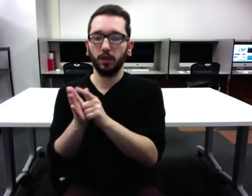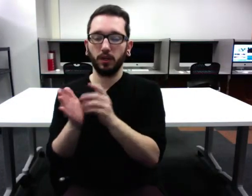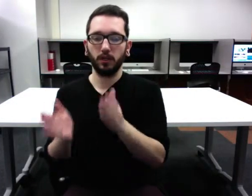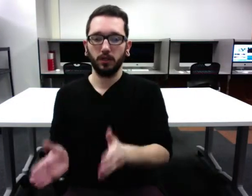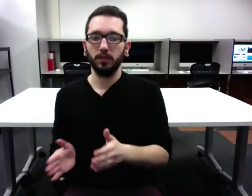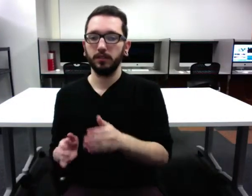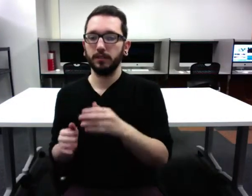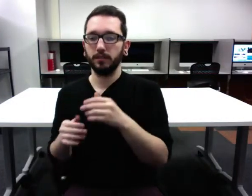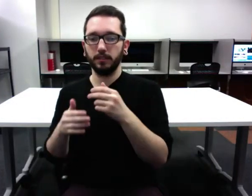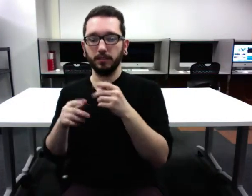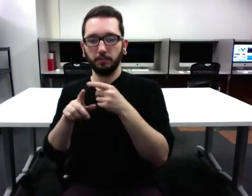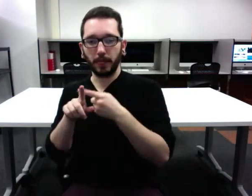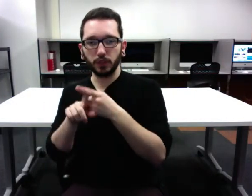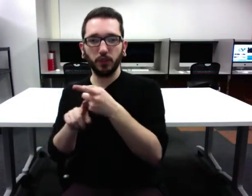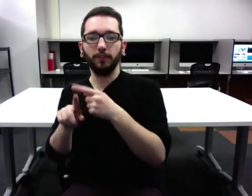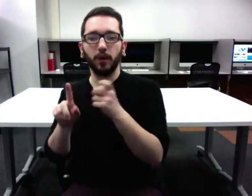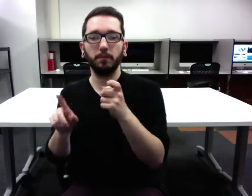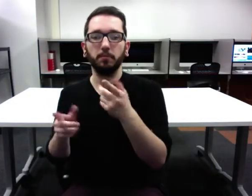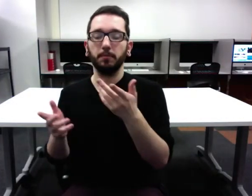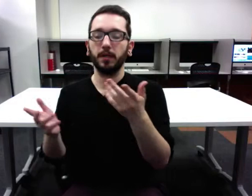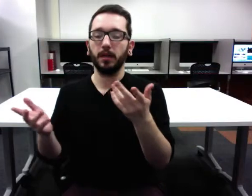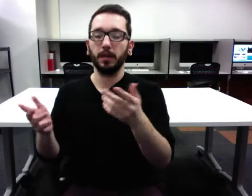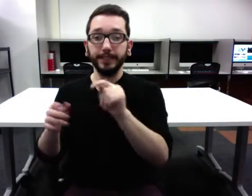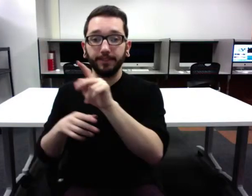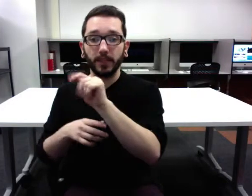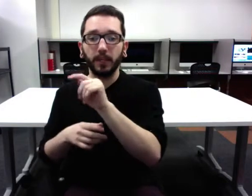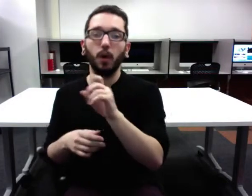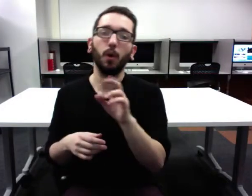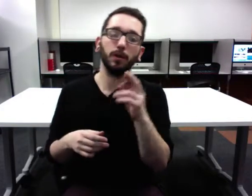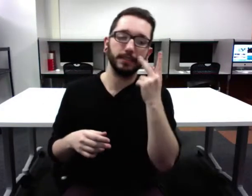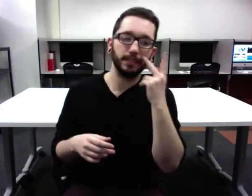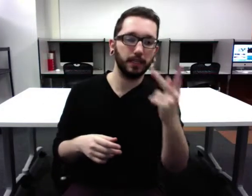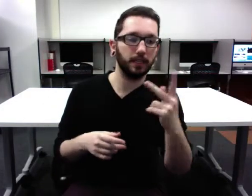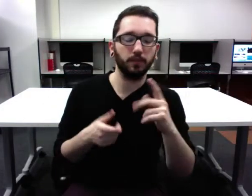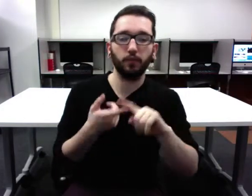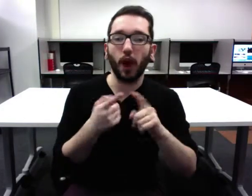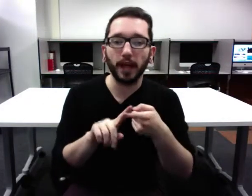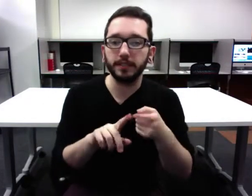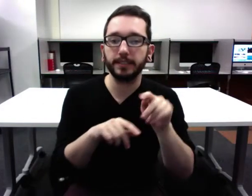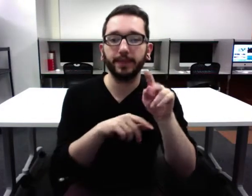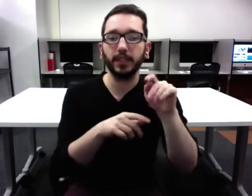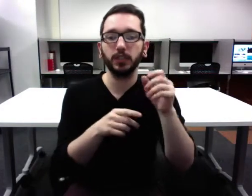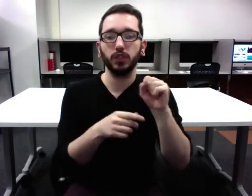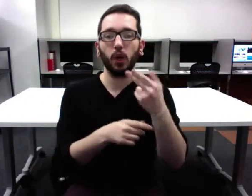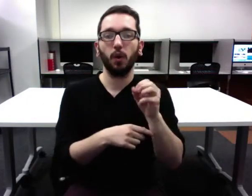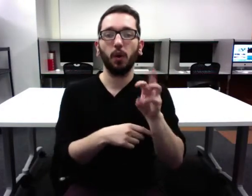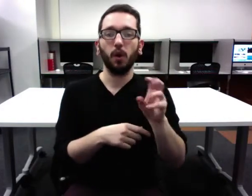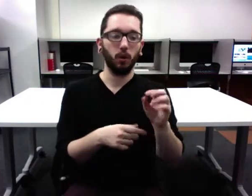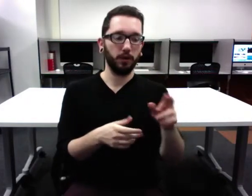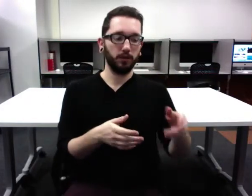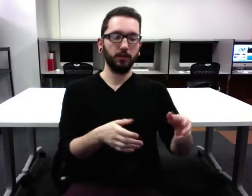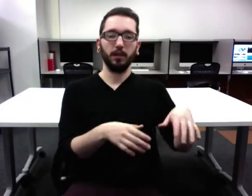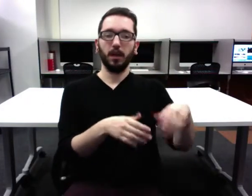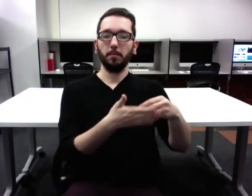just learn this often from friends or picking up a book at Barnes & Noble. Chiropractic is something you have to go to someone to do, and so it's